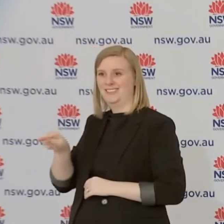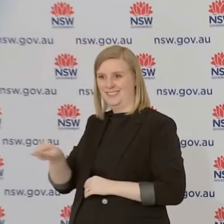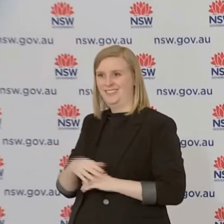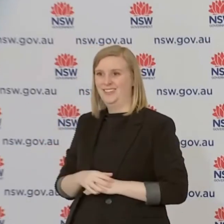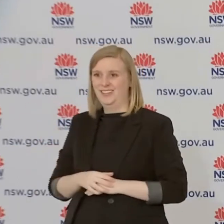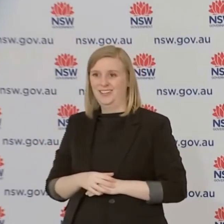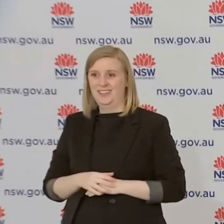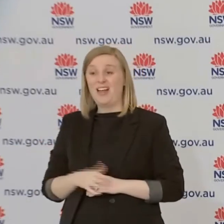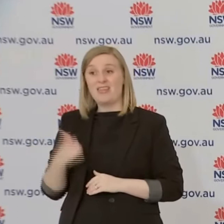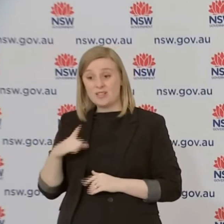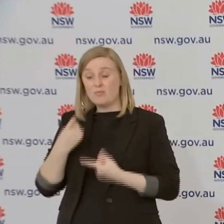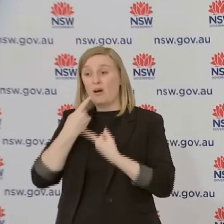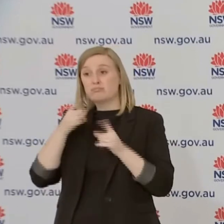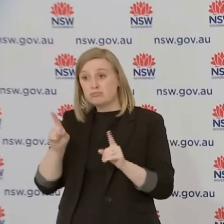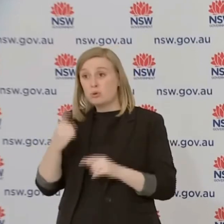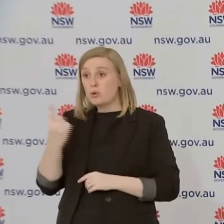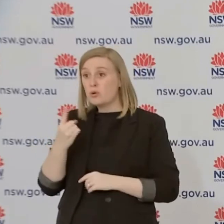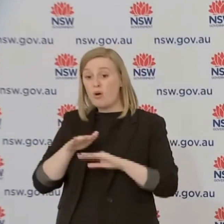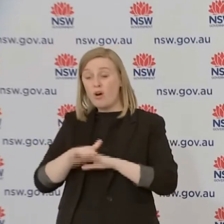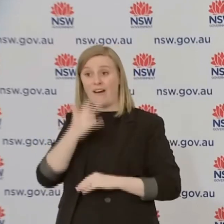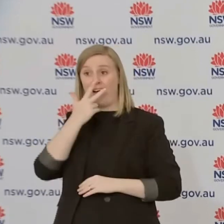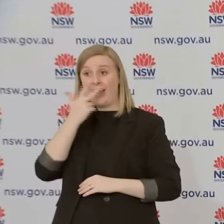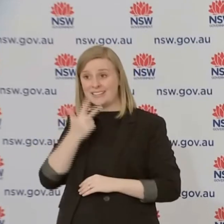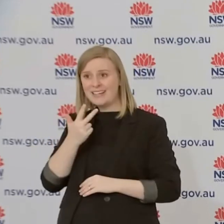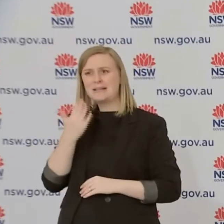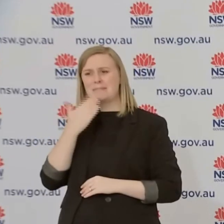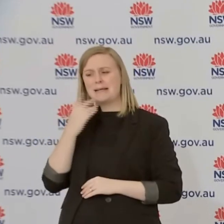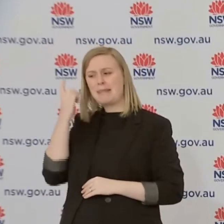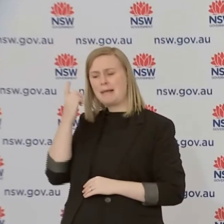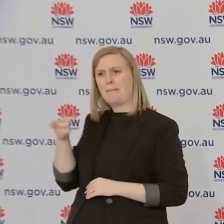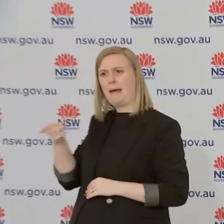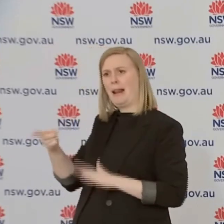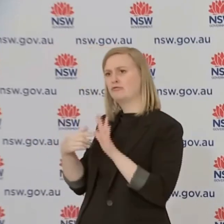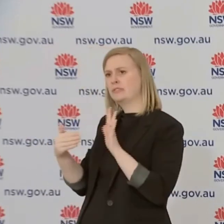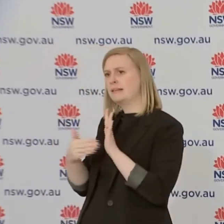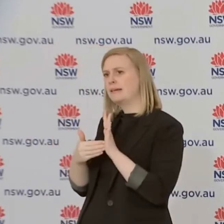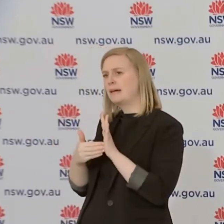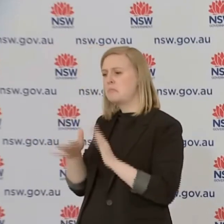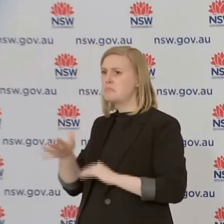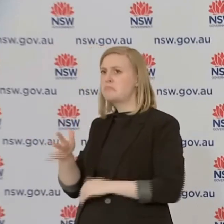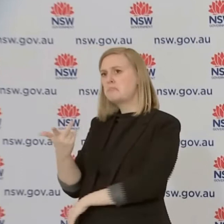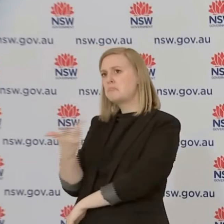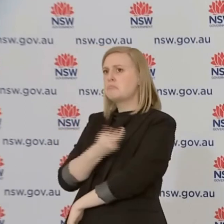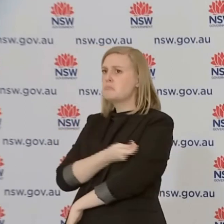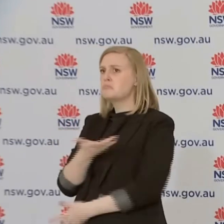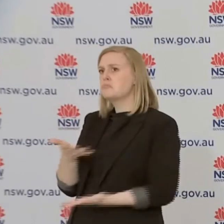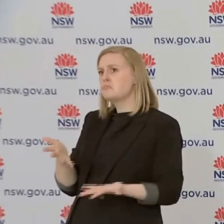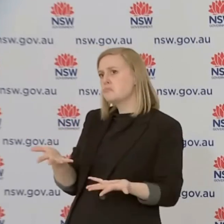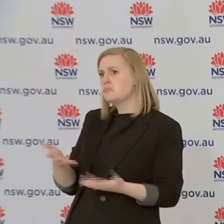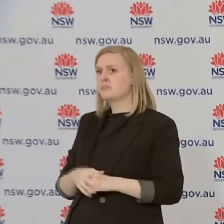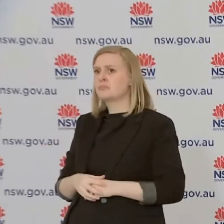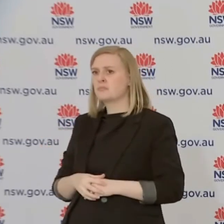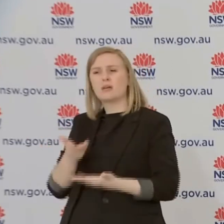and over, based on the specialist advice that is given to the federal government, should certainly consider with their